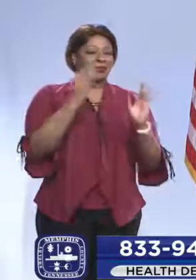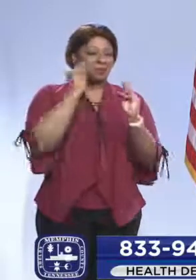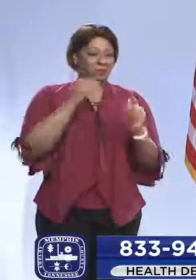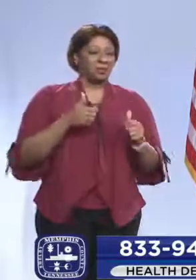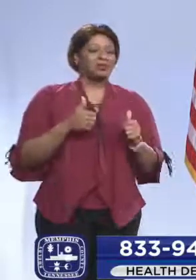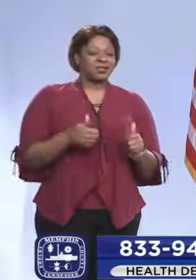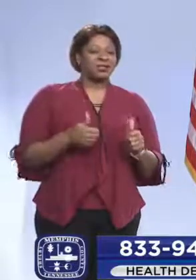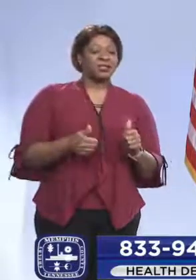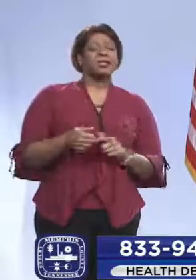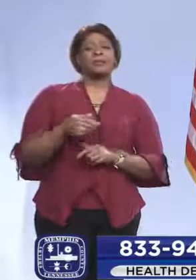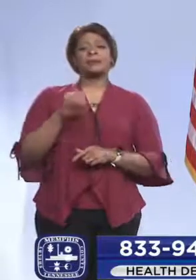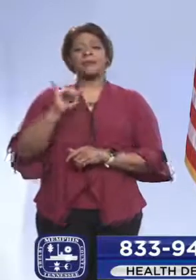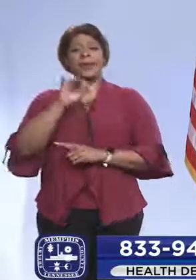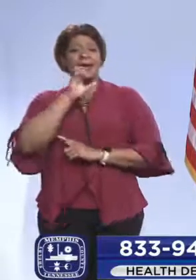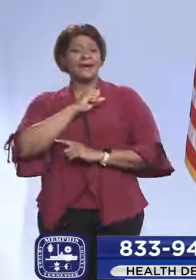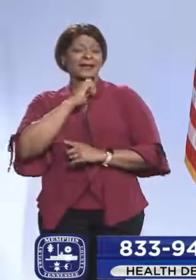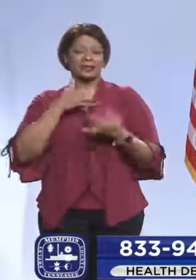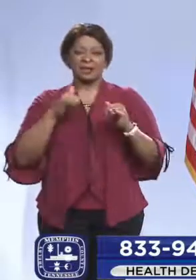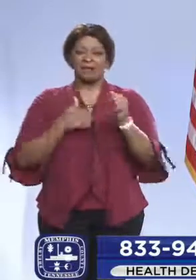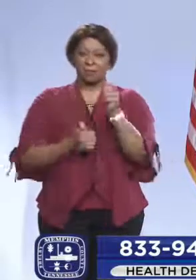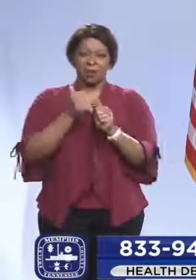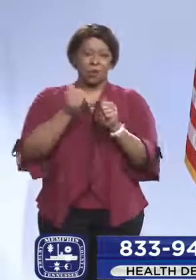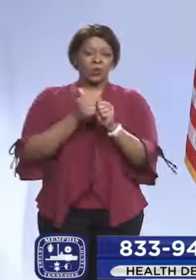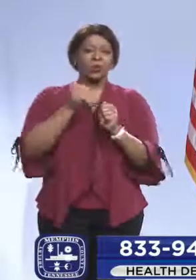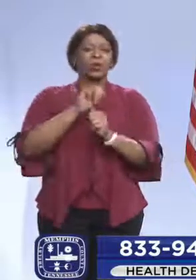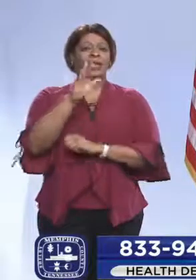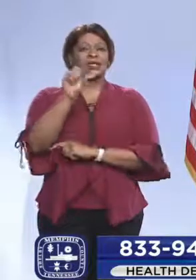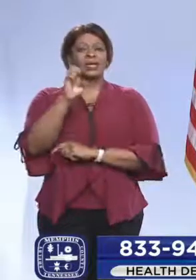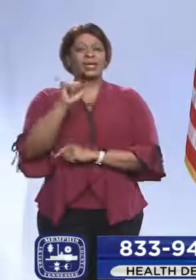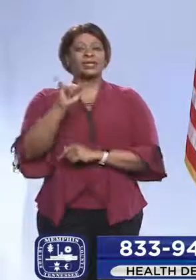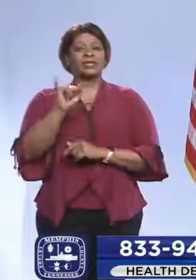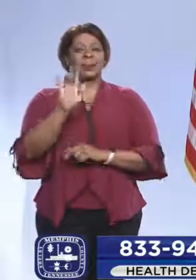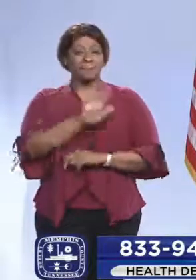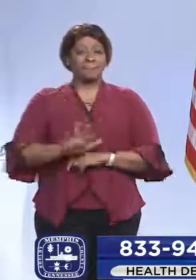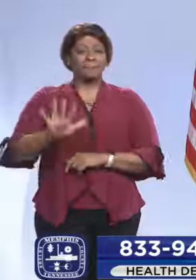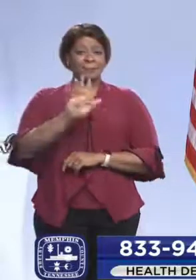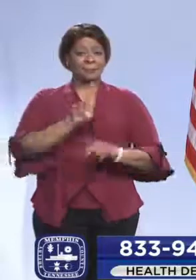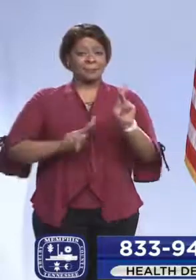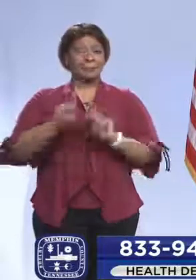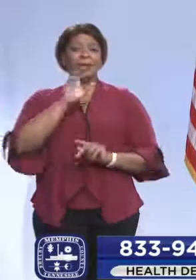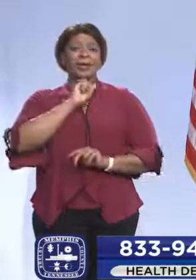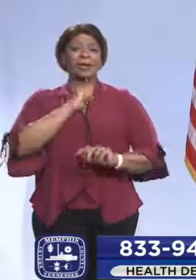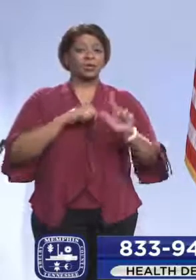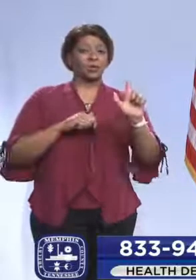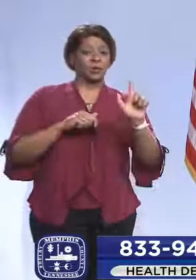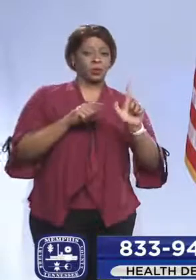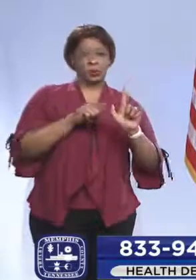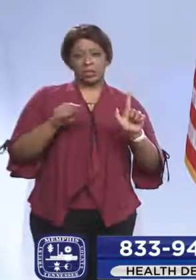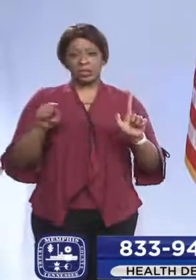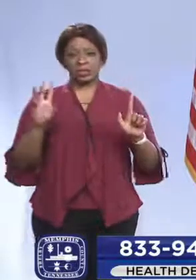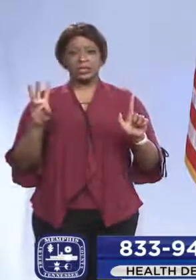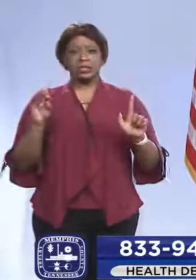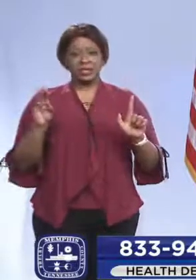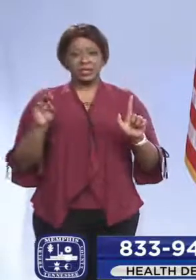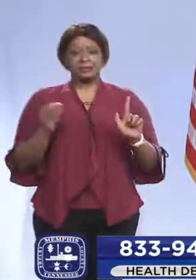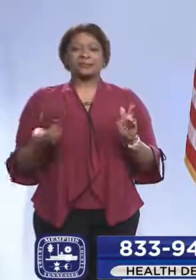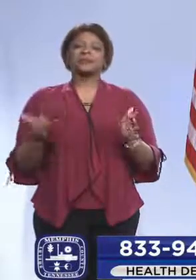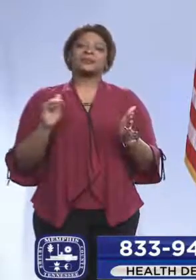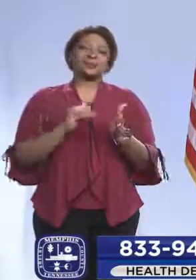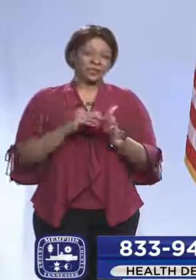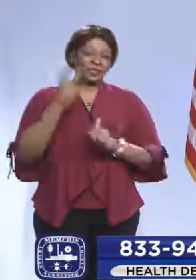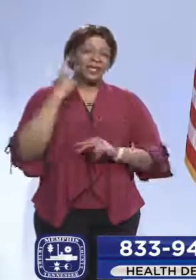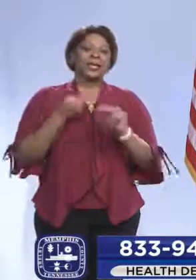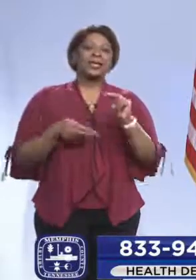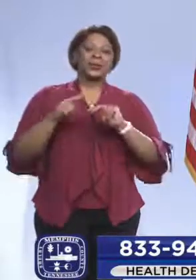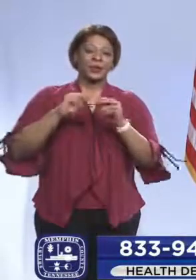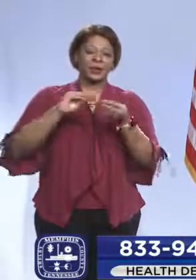look at ages, we still have the majority of our cases amongst people 21 to 60, and again, we're seeing